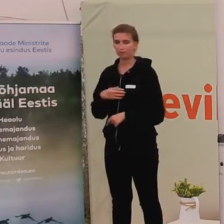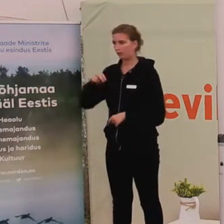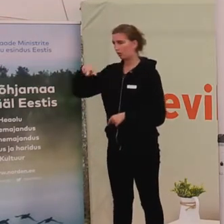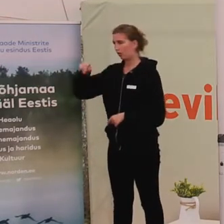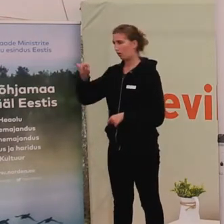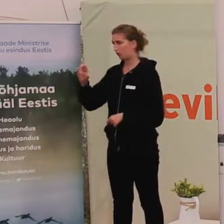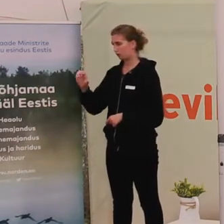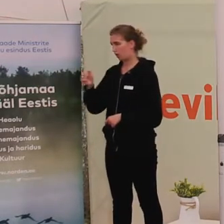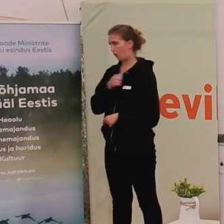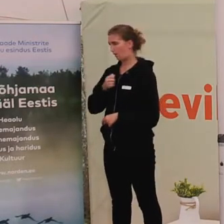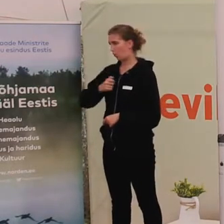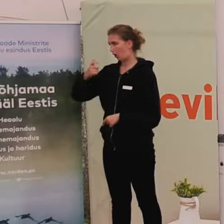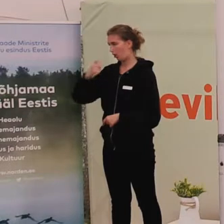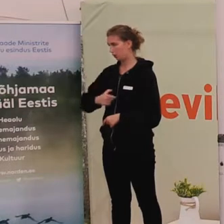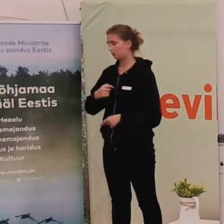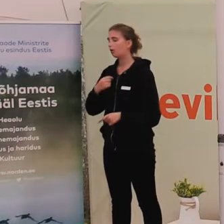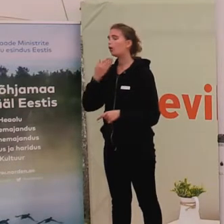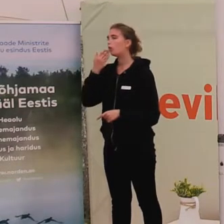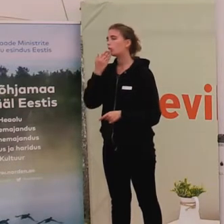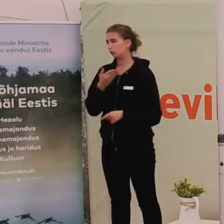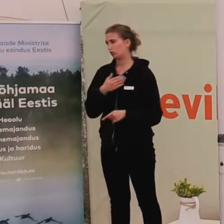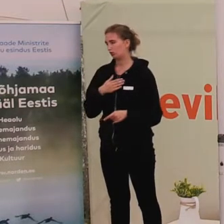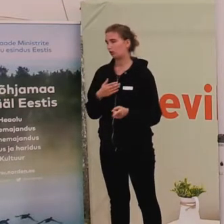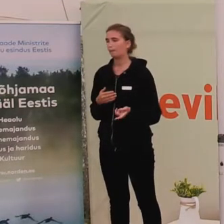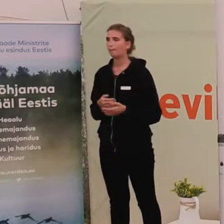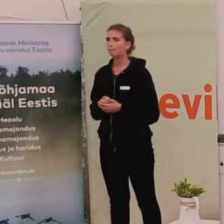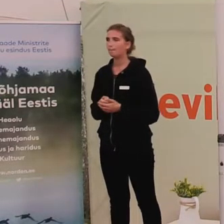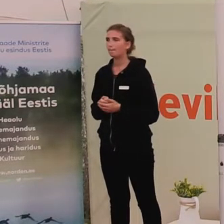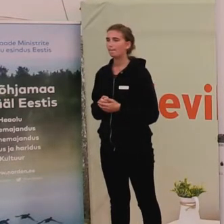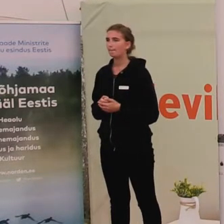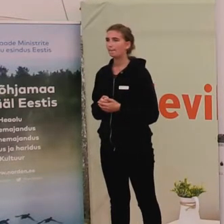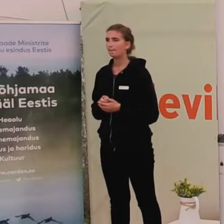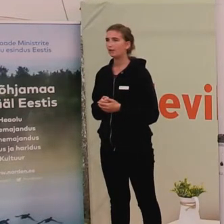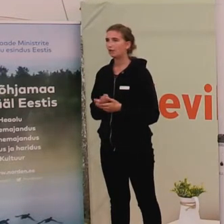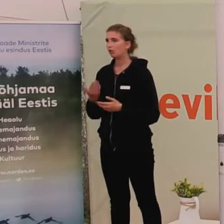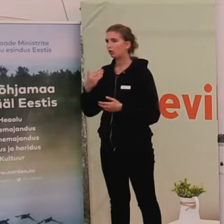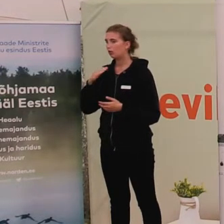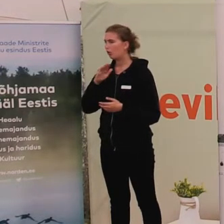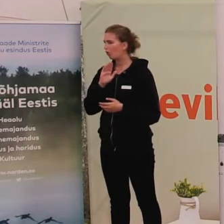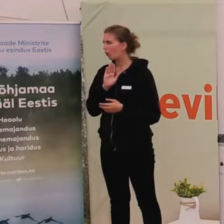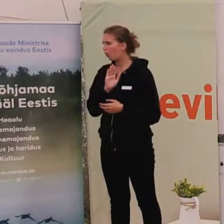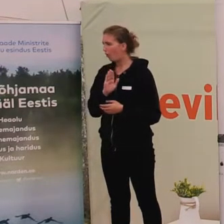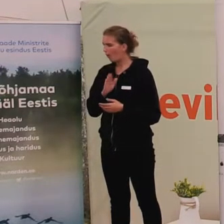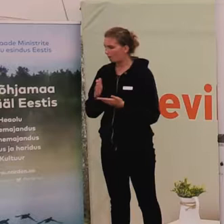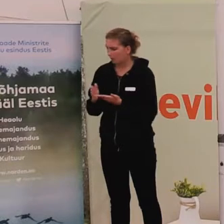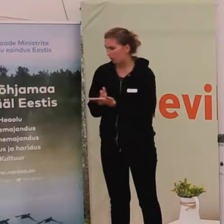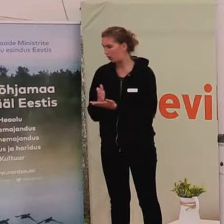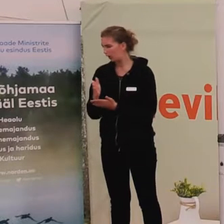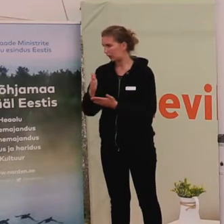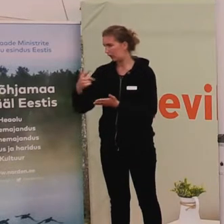I'm a publisher. I'd like to ask a question from you. Do you have political